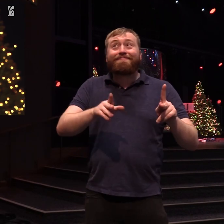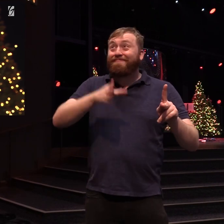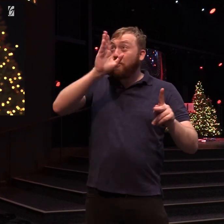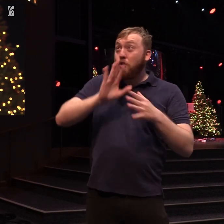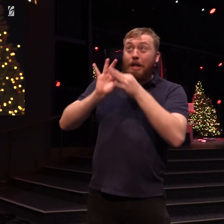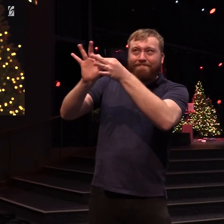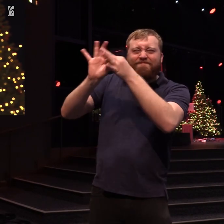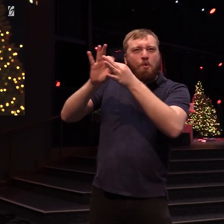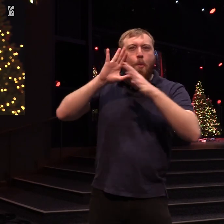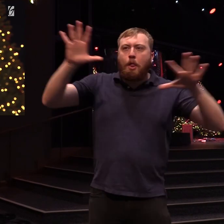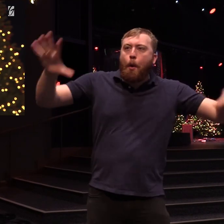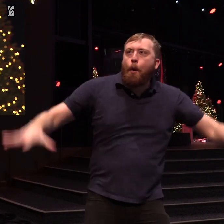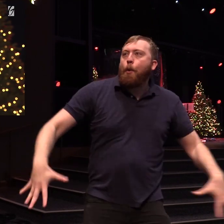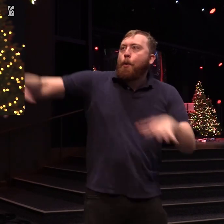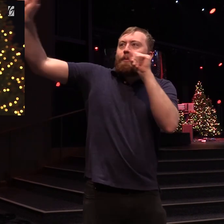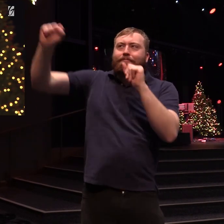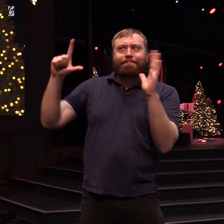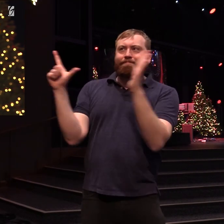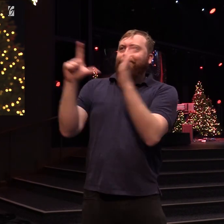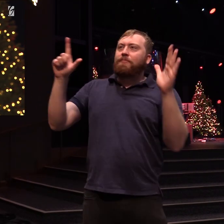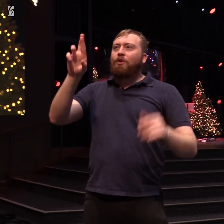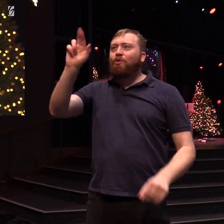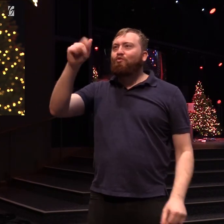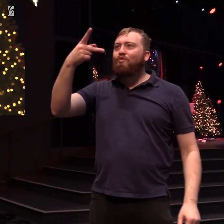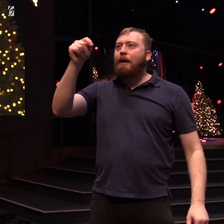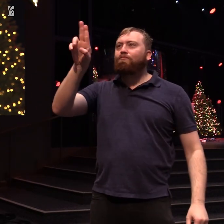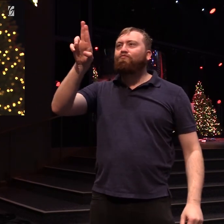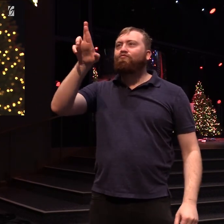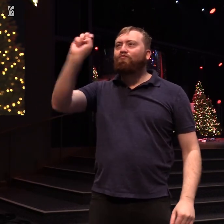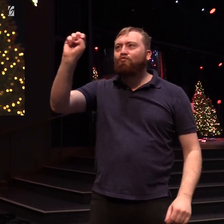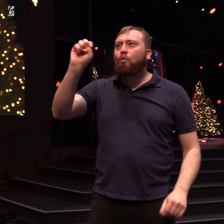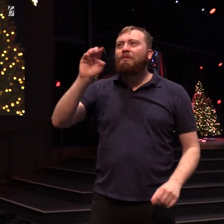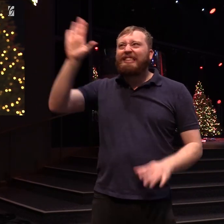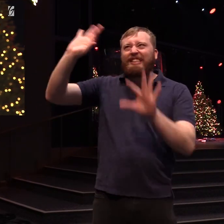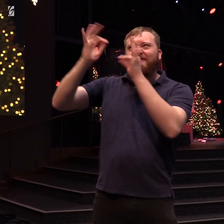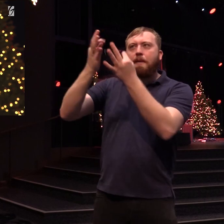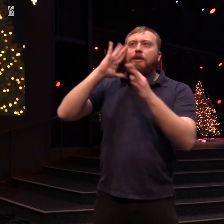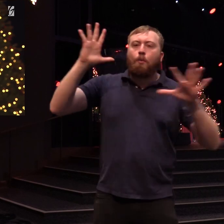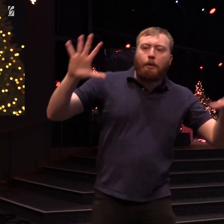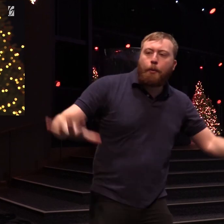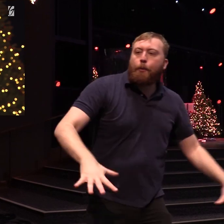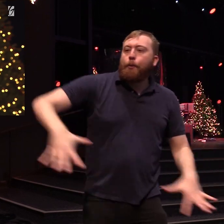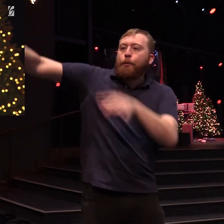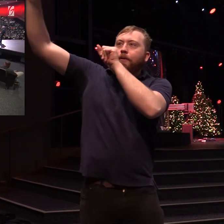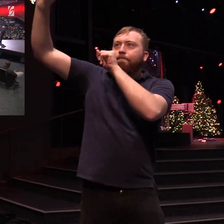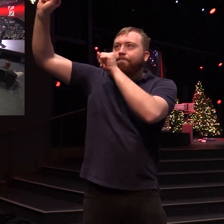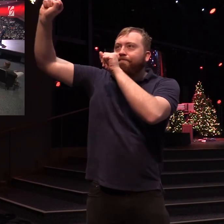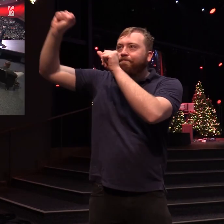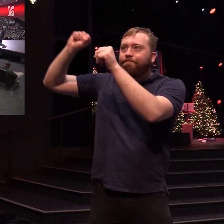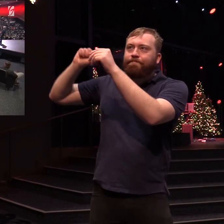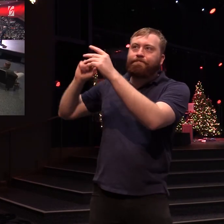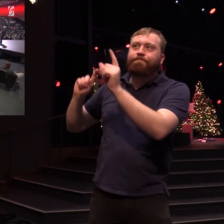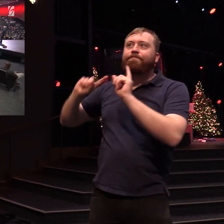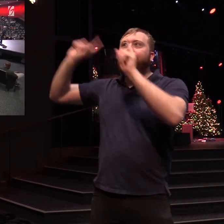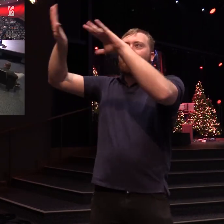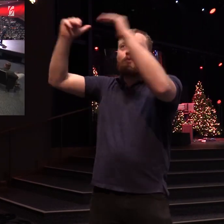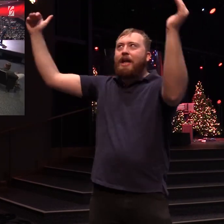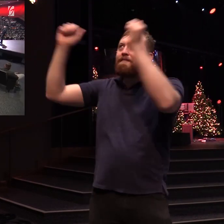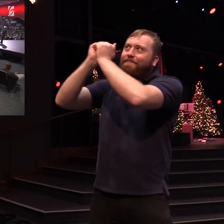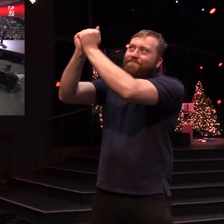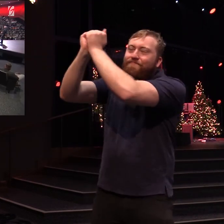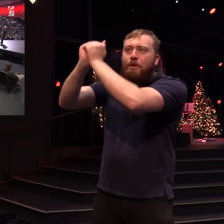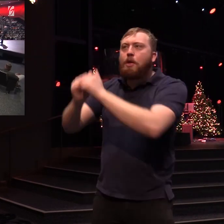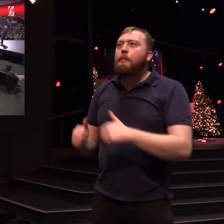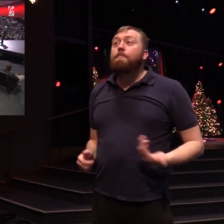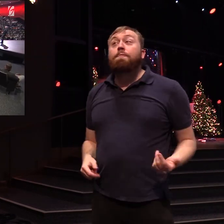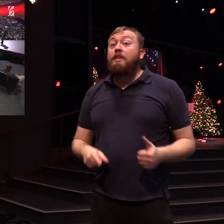instantaneous rapture of God's family into his presence. He was surprising and unprecedented